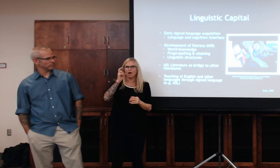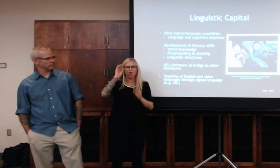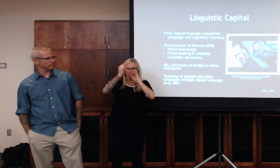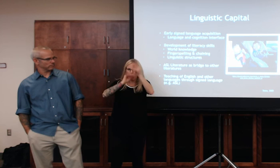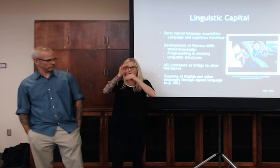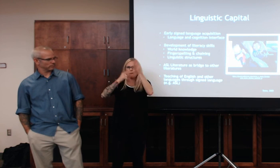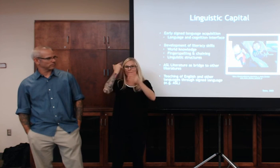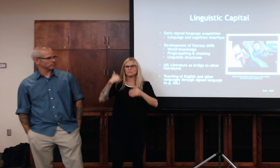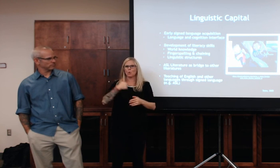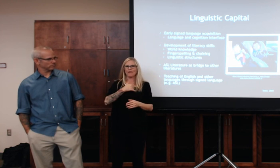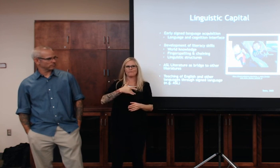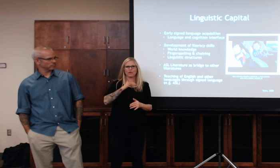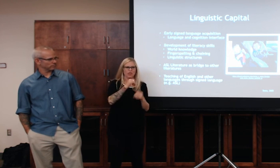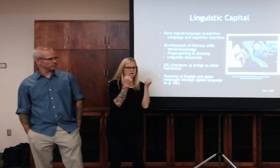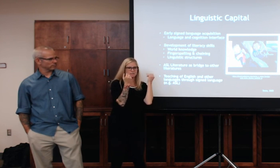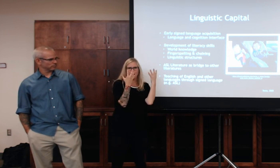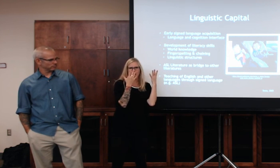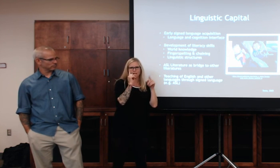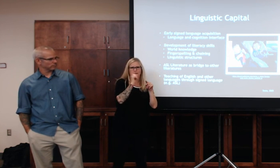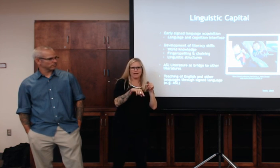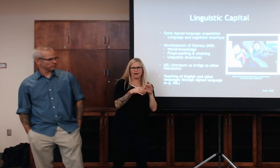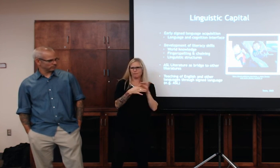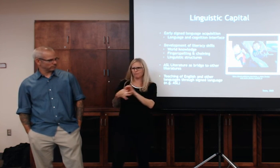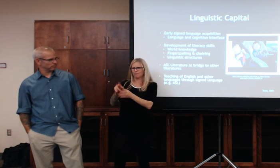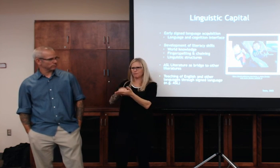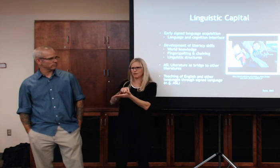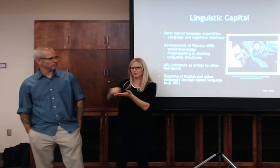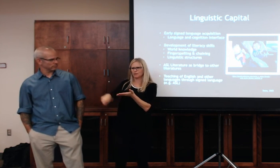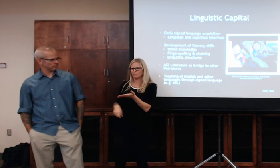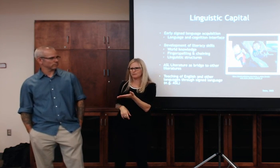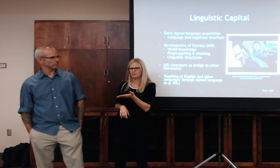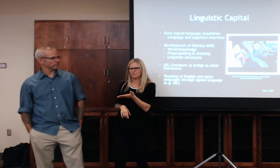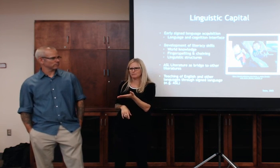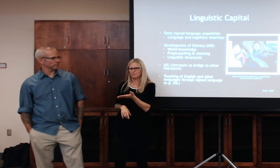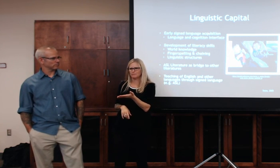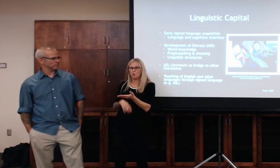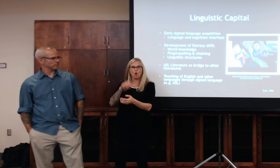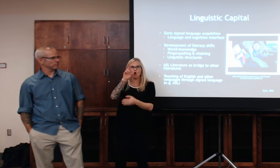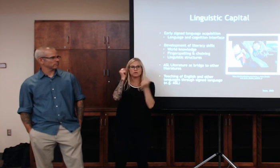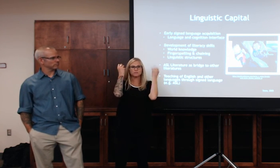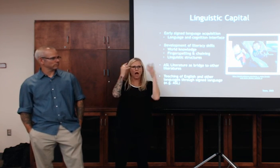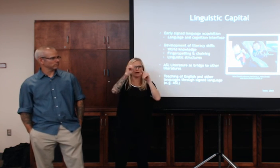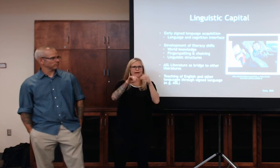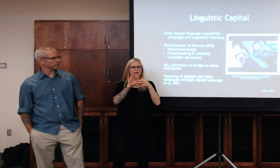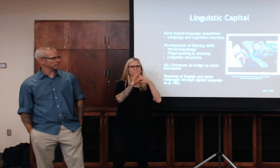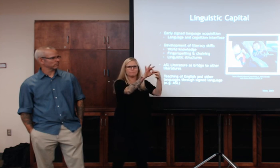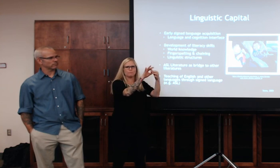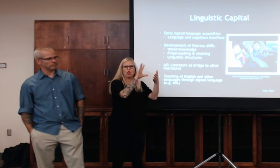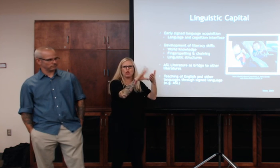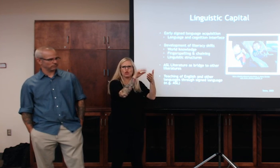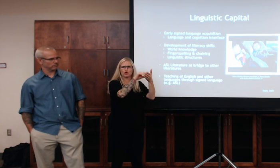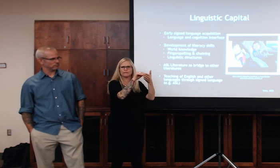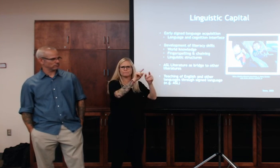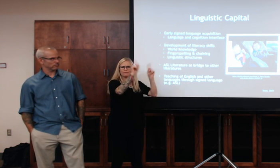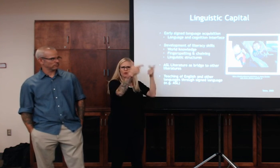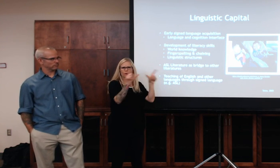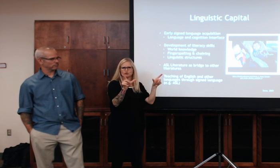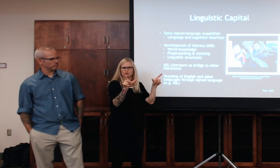Often, we feel like the sign can't relate to reading and writing, or the sign doesn't bridge to learning a different